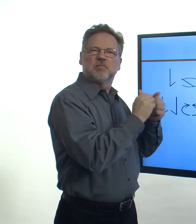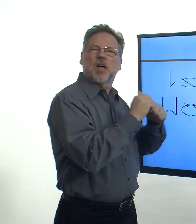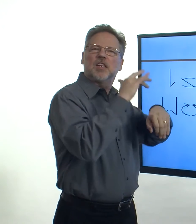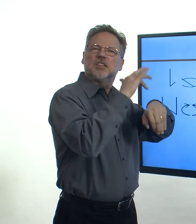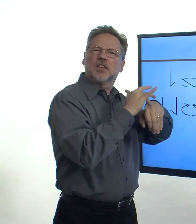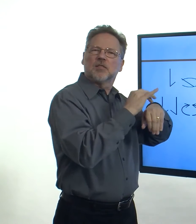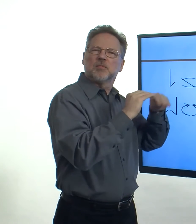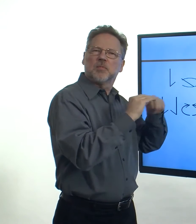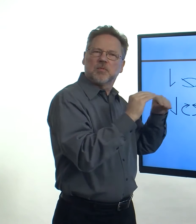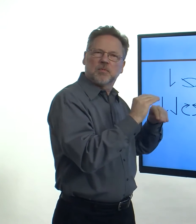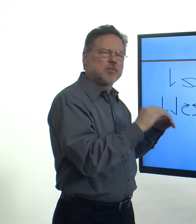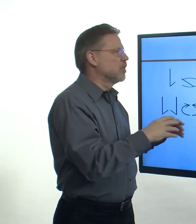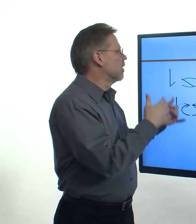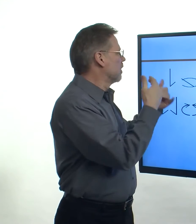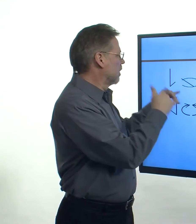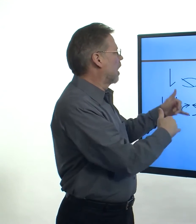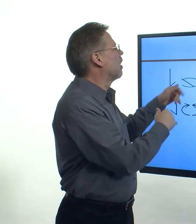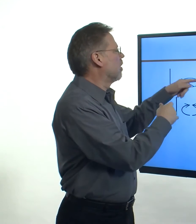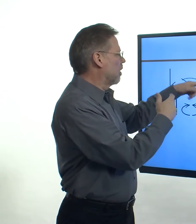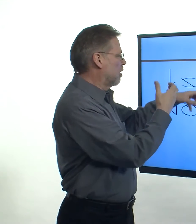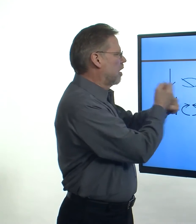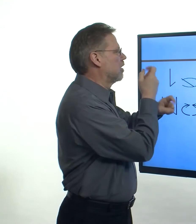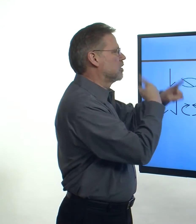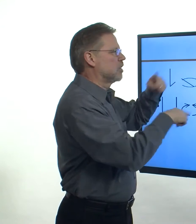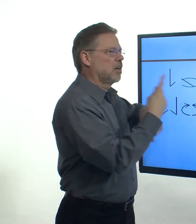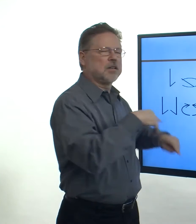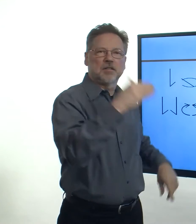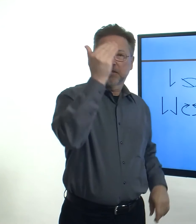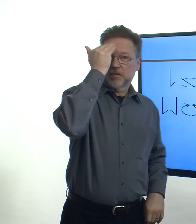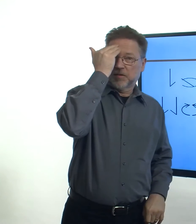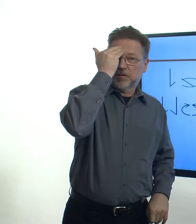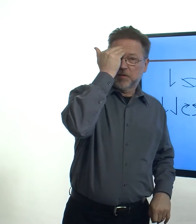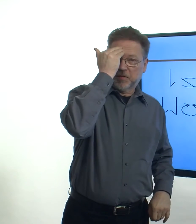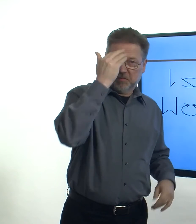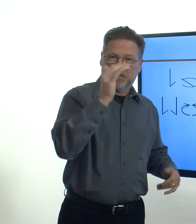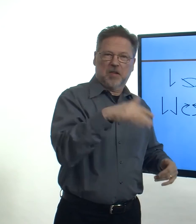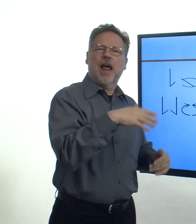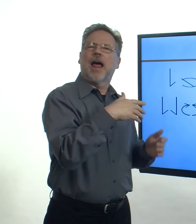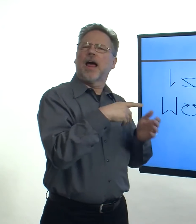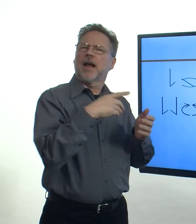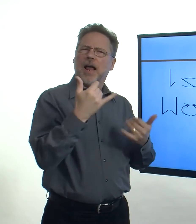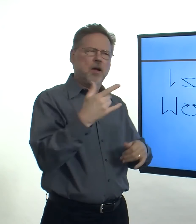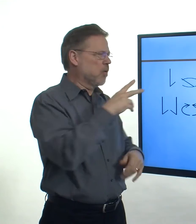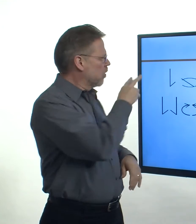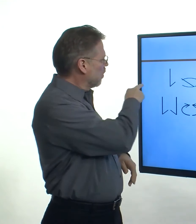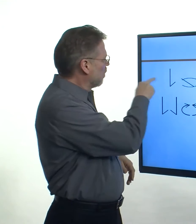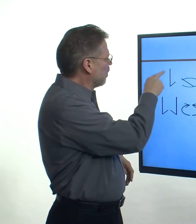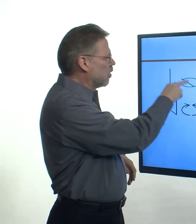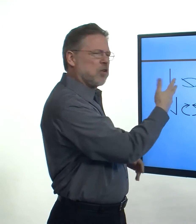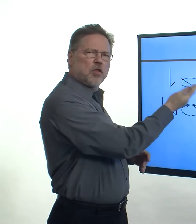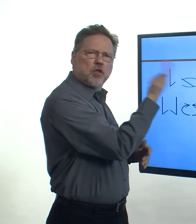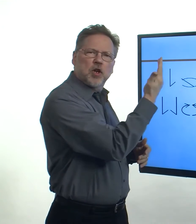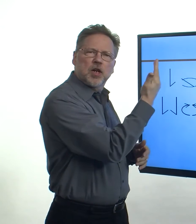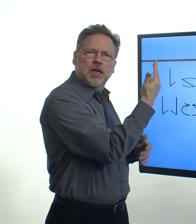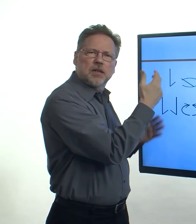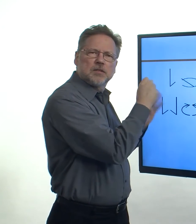The second slot relates to contact and movement. Altogether, you get this sign form. Now, 3 symbols are used in